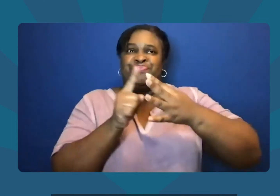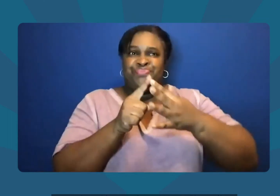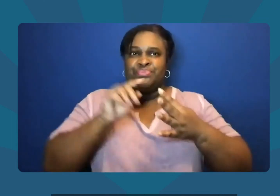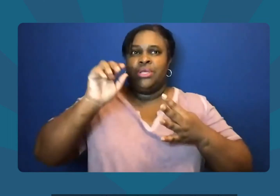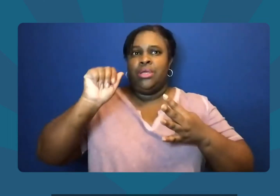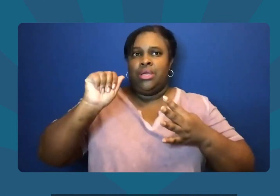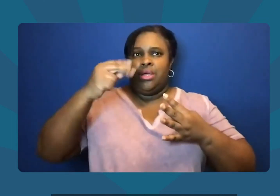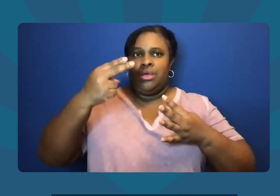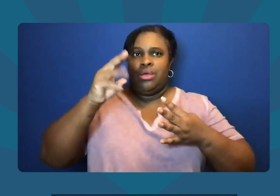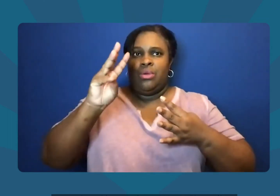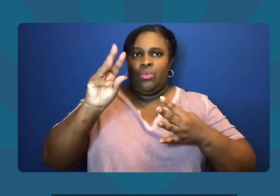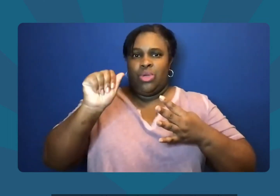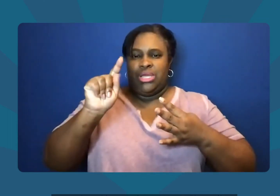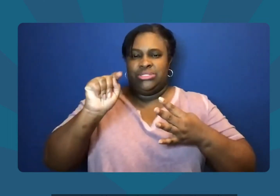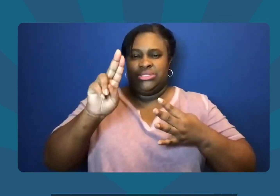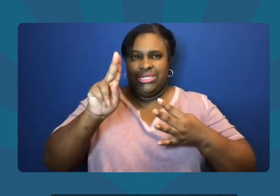covering Ahwatukee,